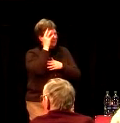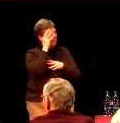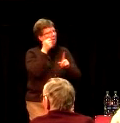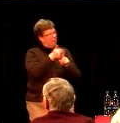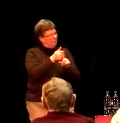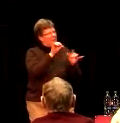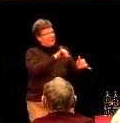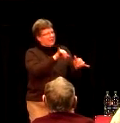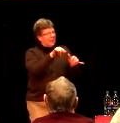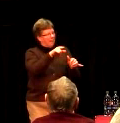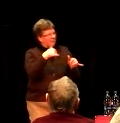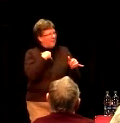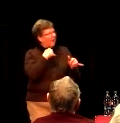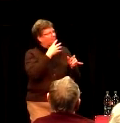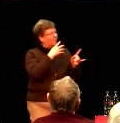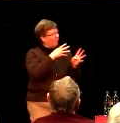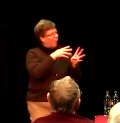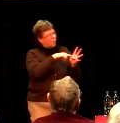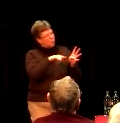year cycle.